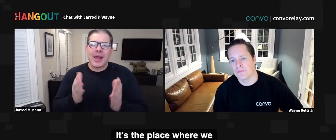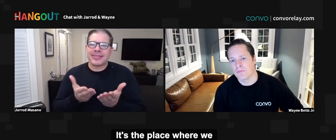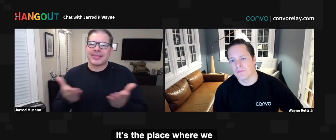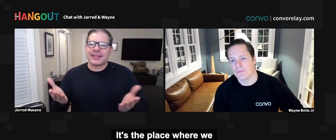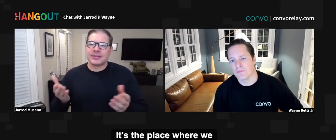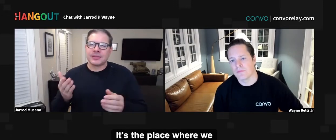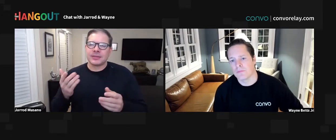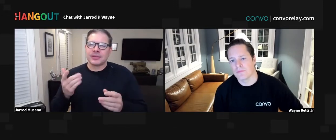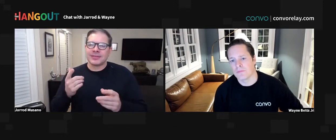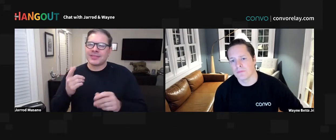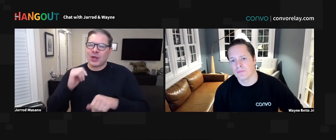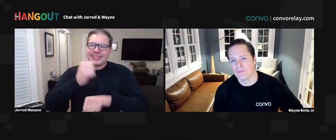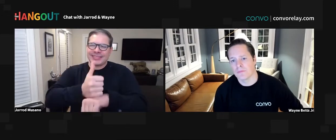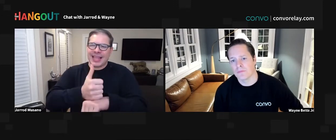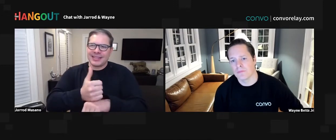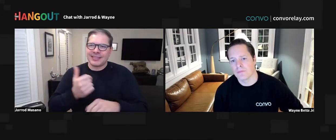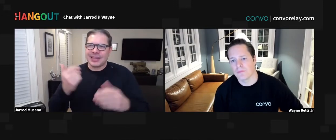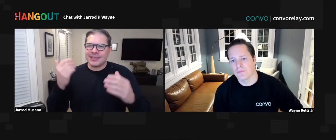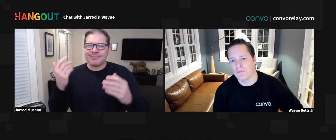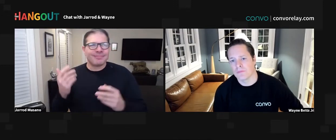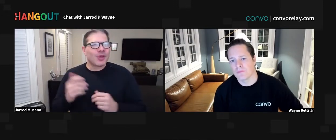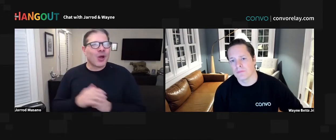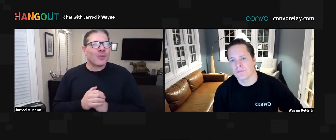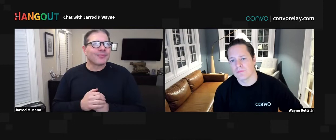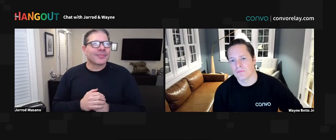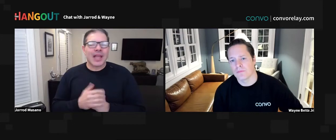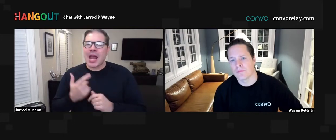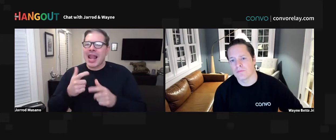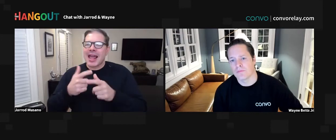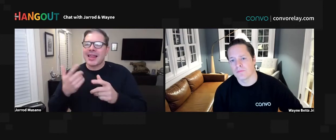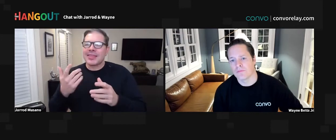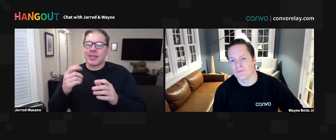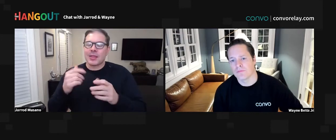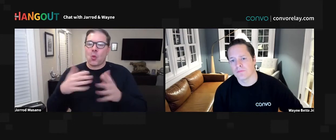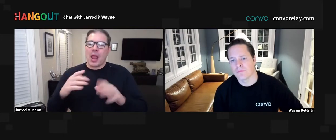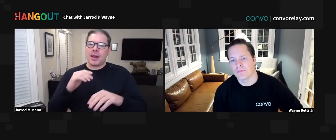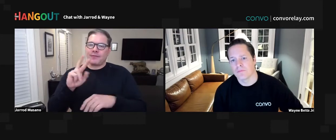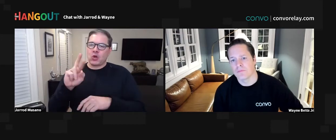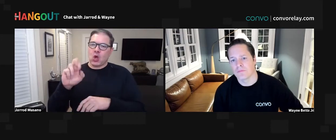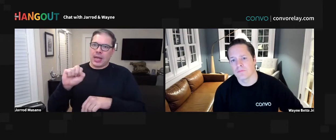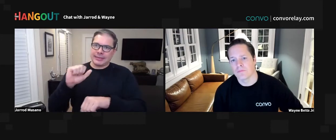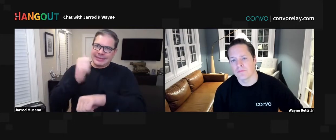we can generate an impact. We can get things set.